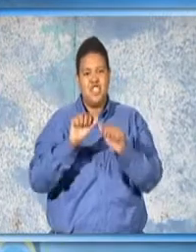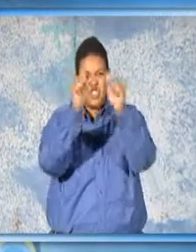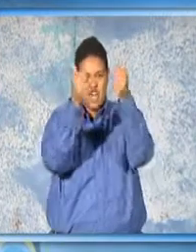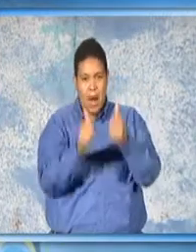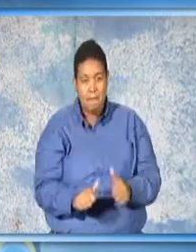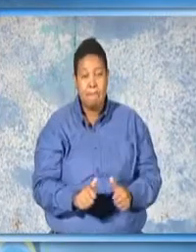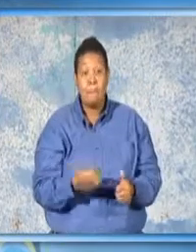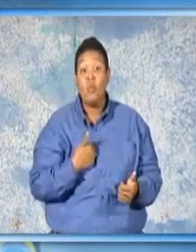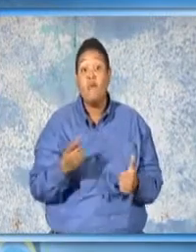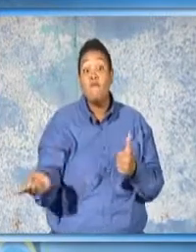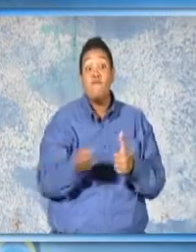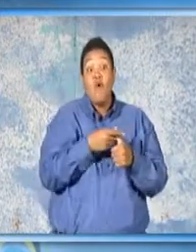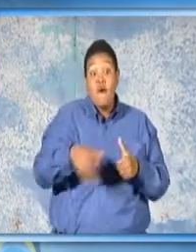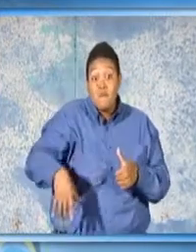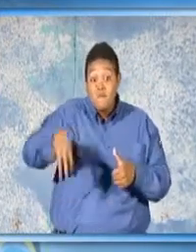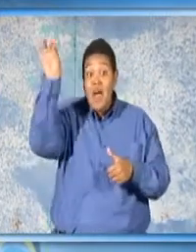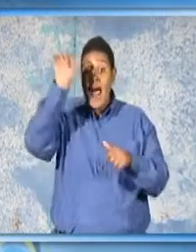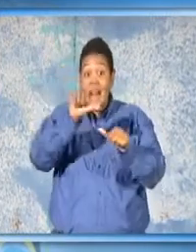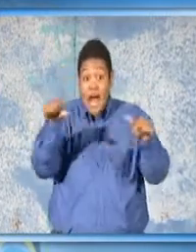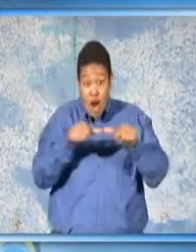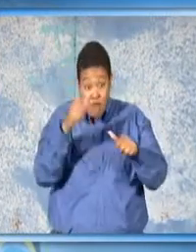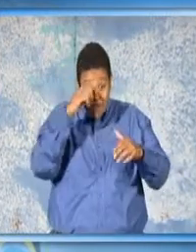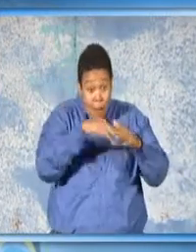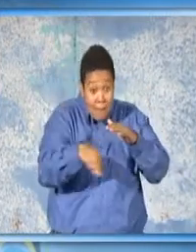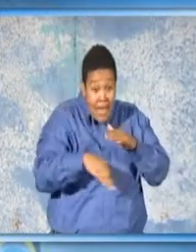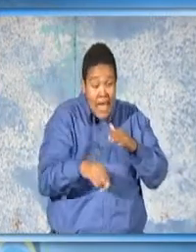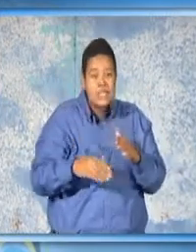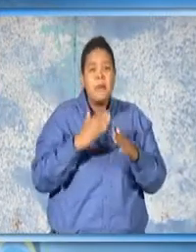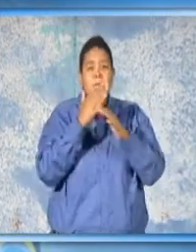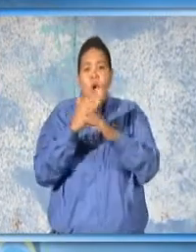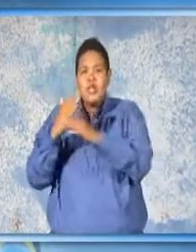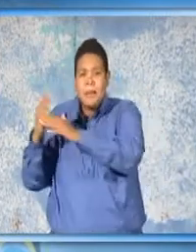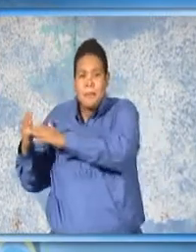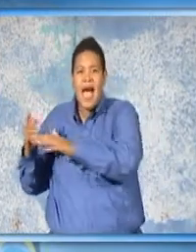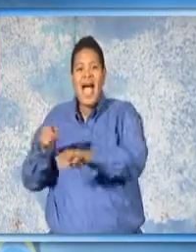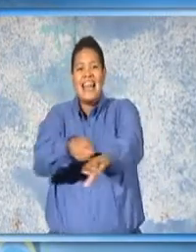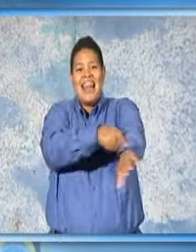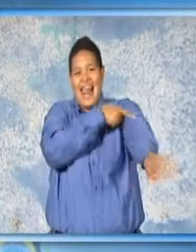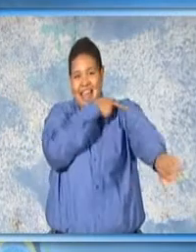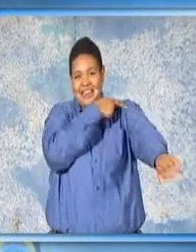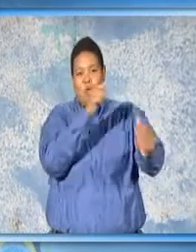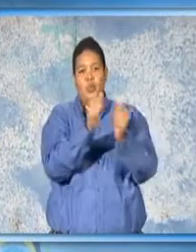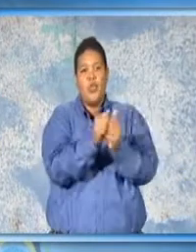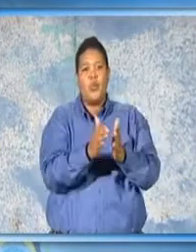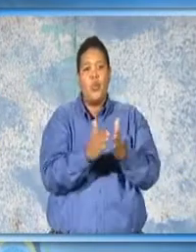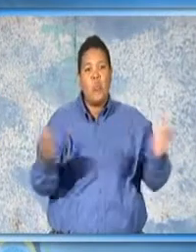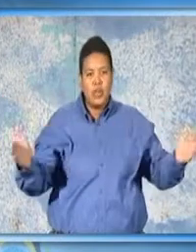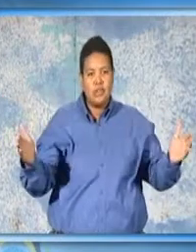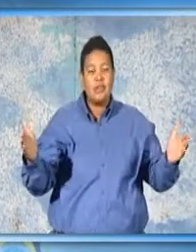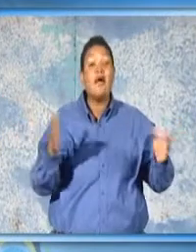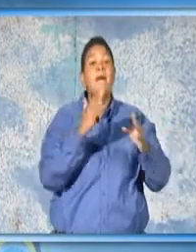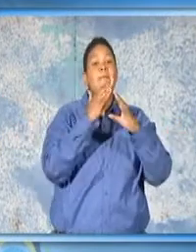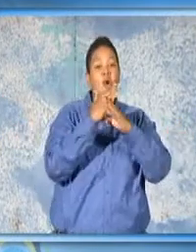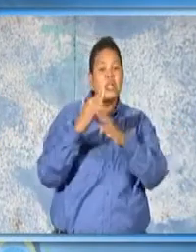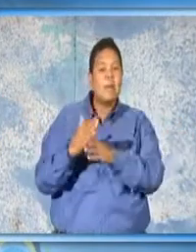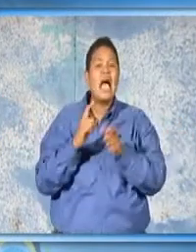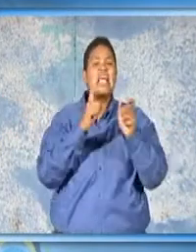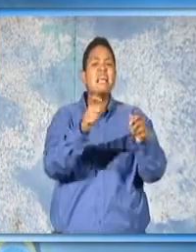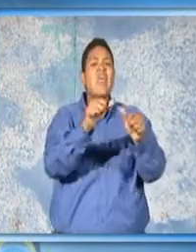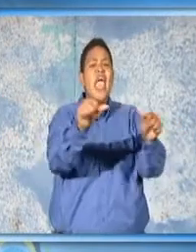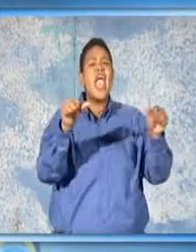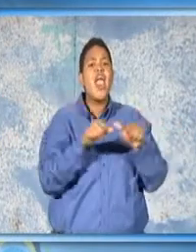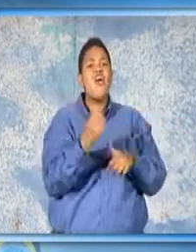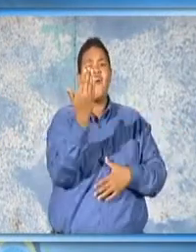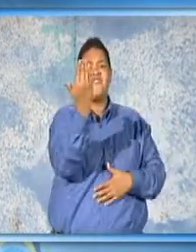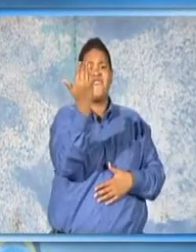We first find the area of this base by multiplying the length by the width. This gives us an area of